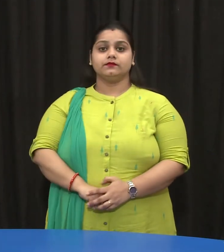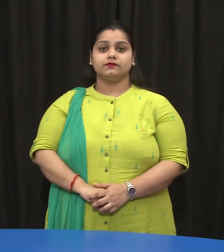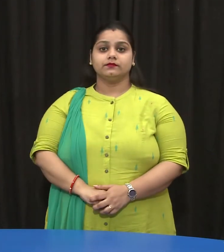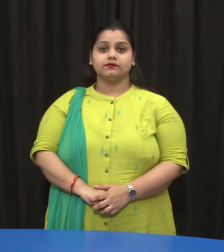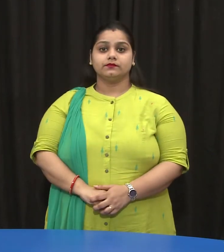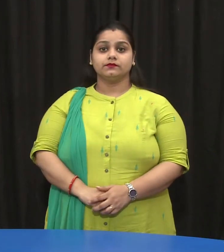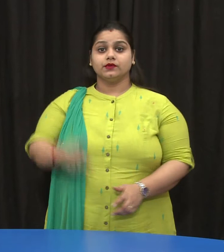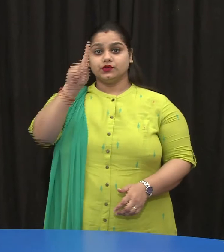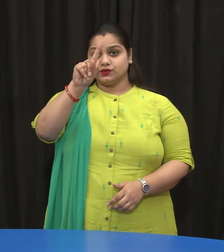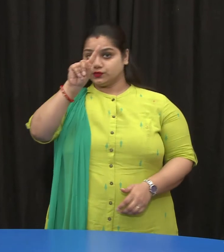12,